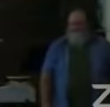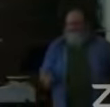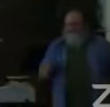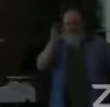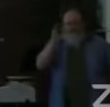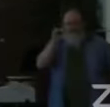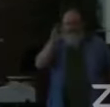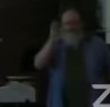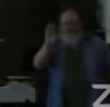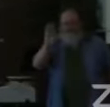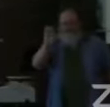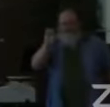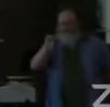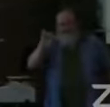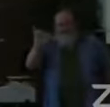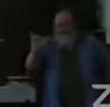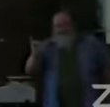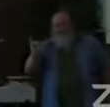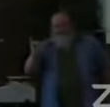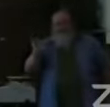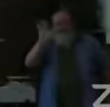O-B-E-Y, obey your mom and dad.